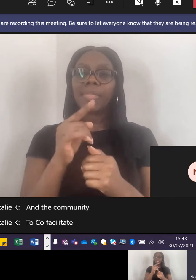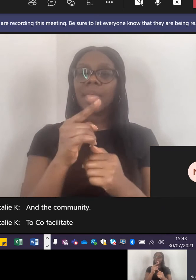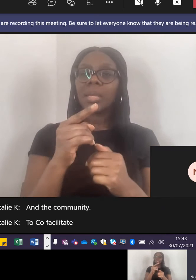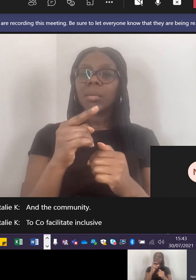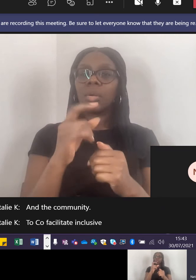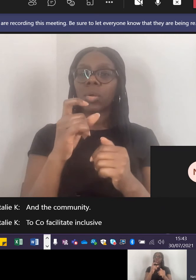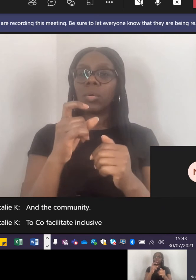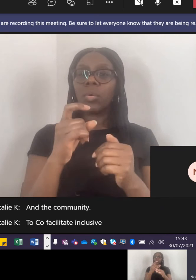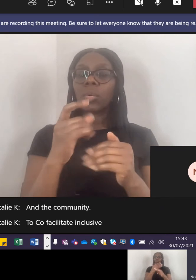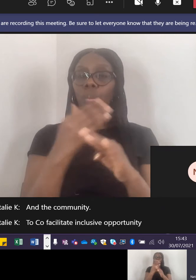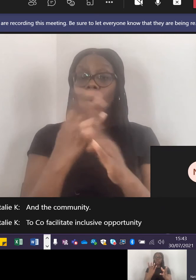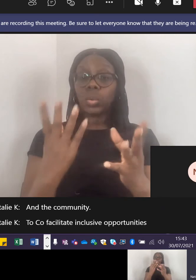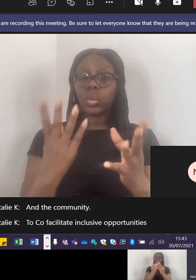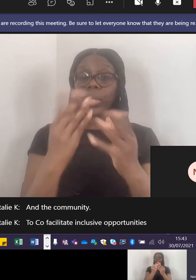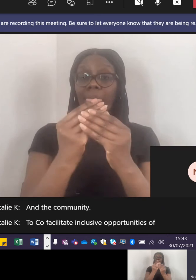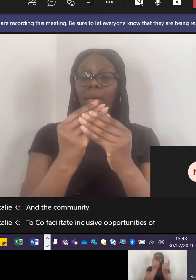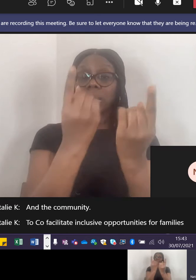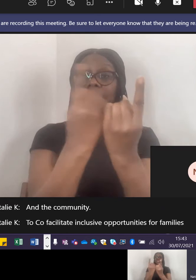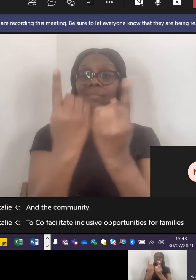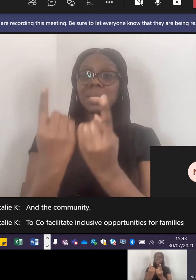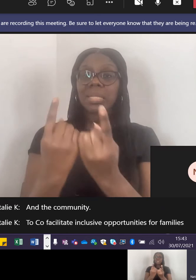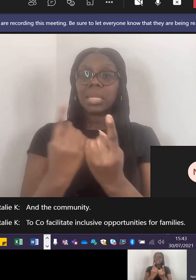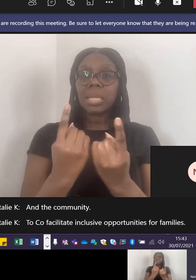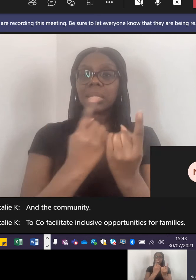inclusive opportunities for families,